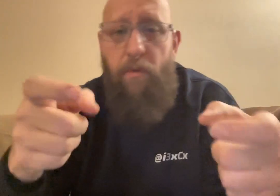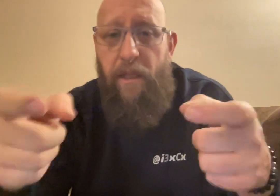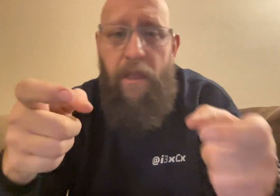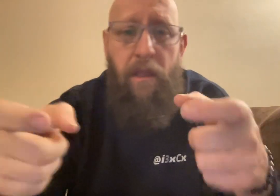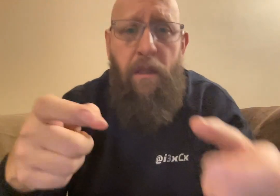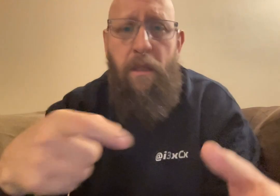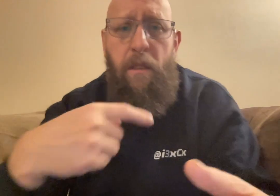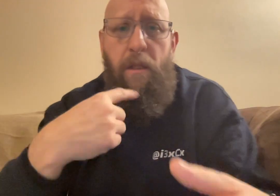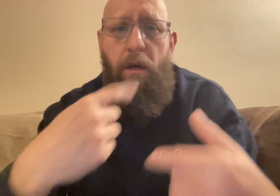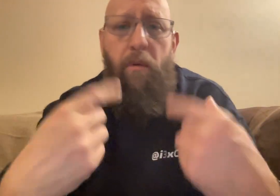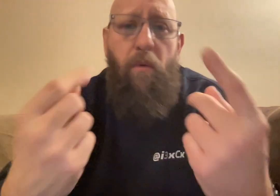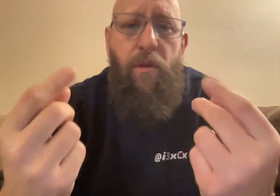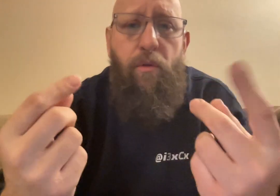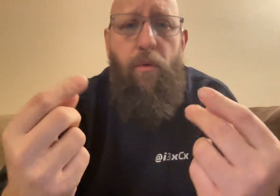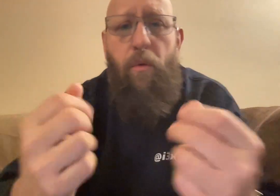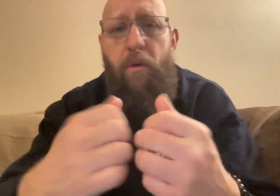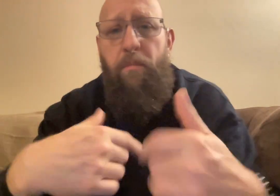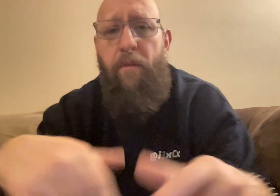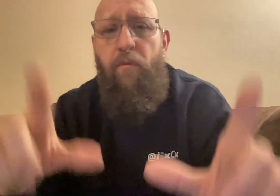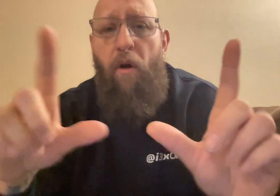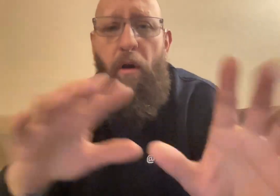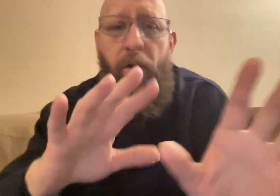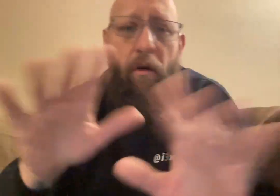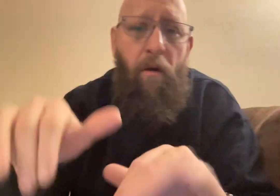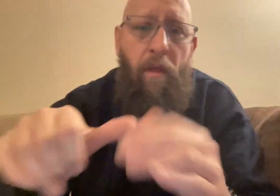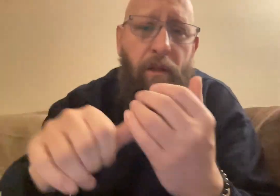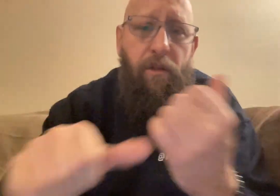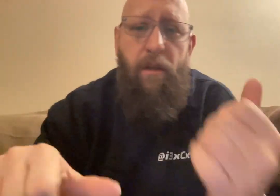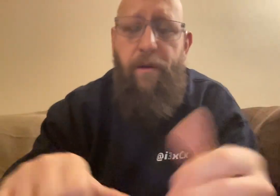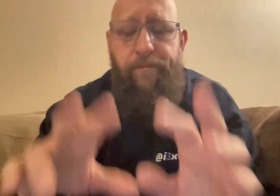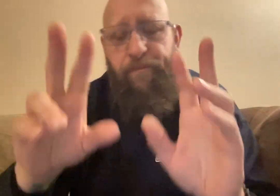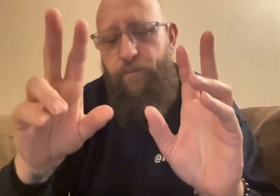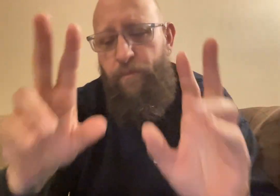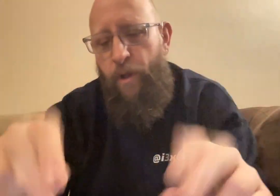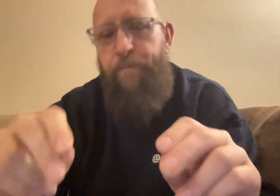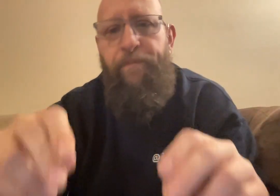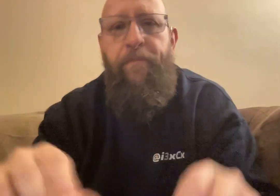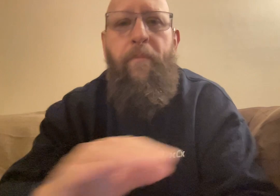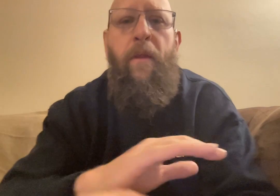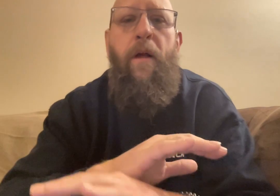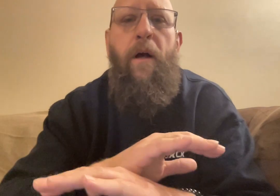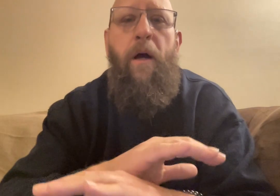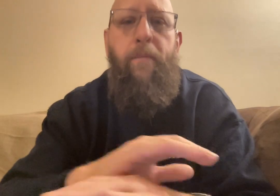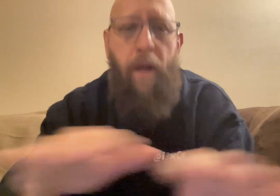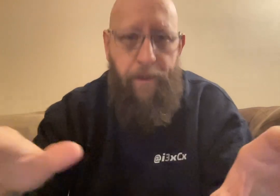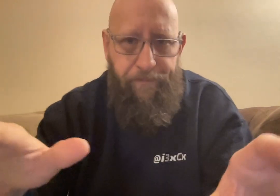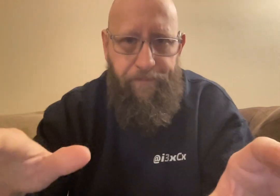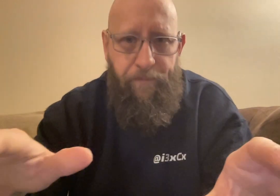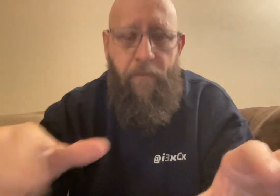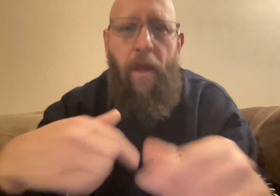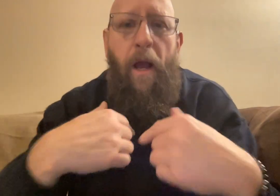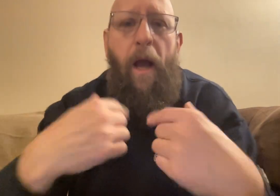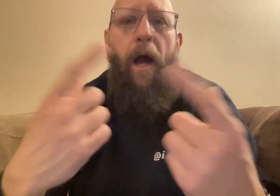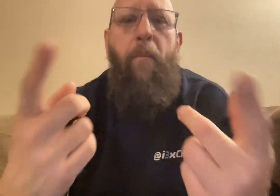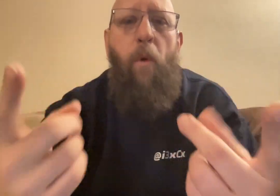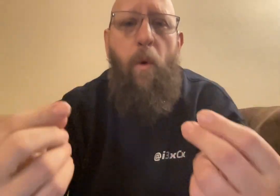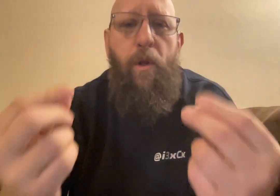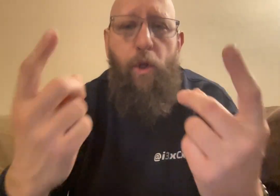ruling, telling me what to do with my flaw and all that shit. No, I'm done. I'm going to do